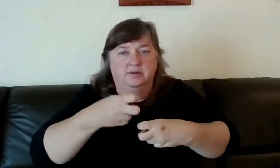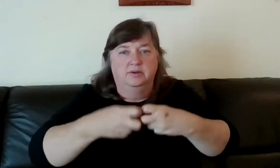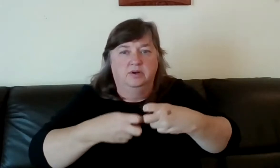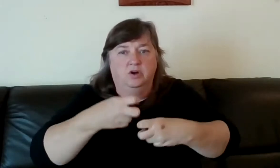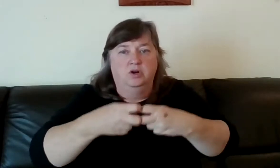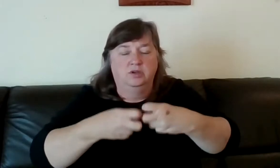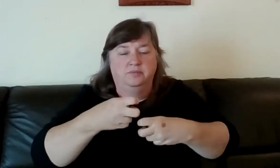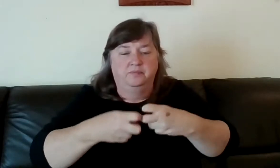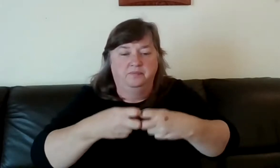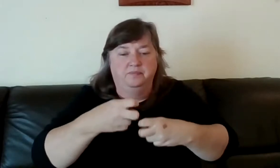Hard.